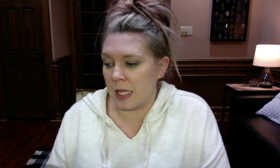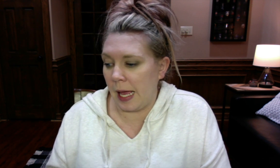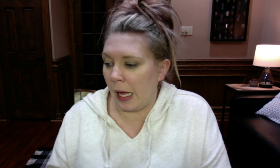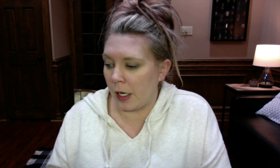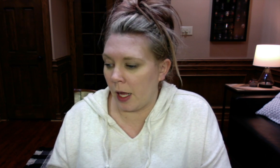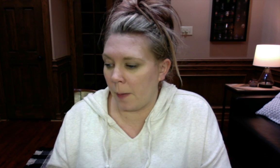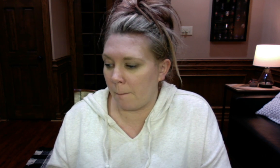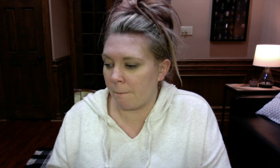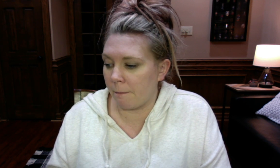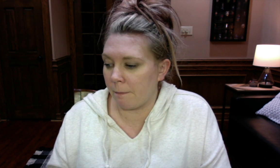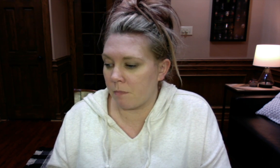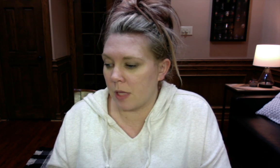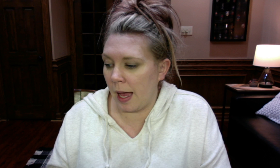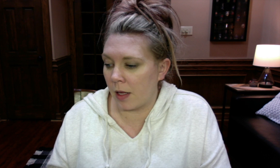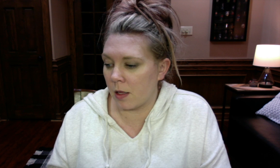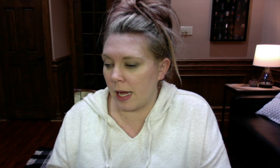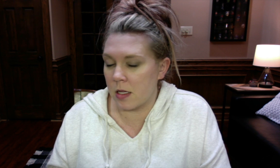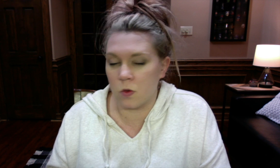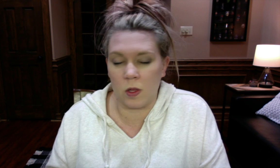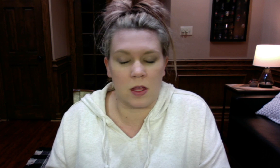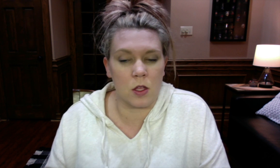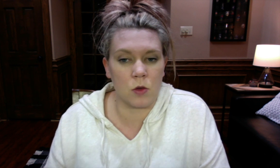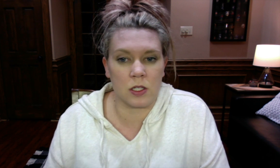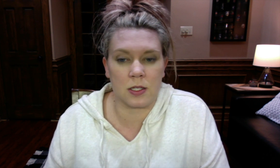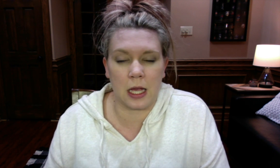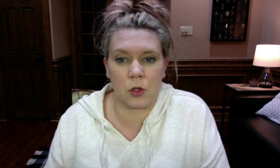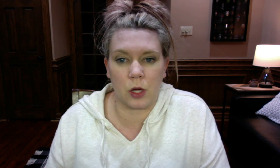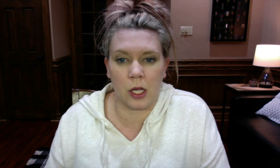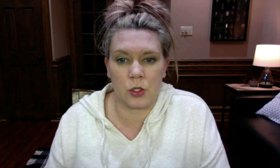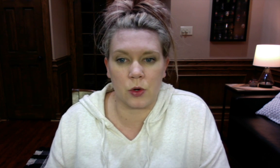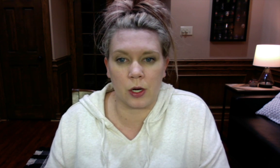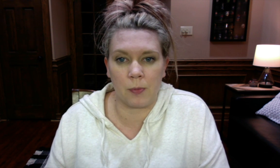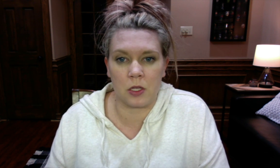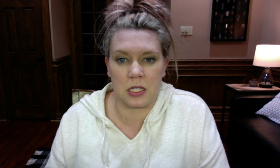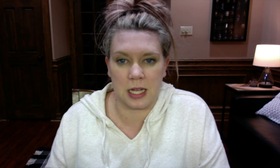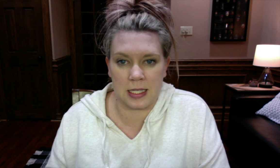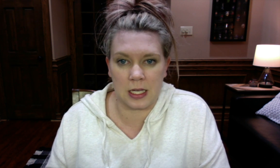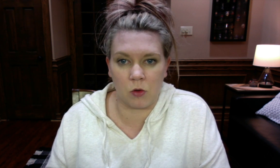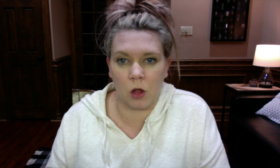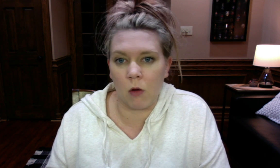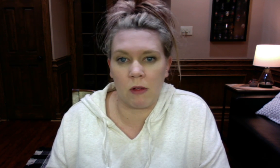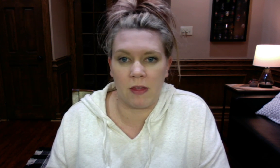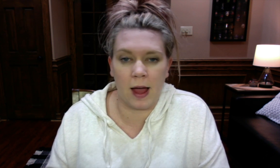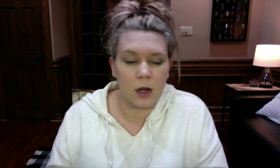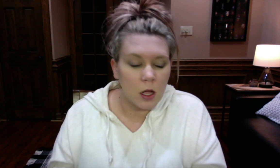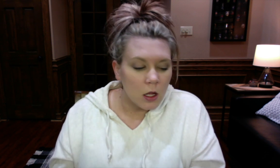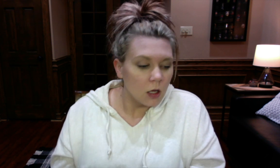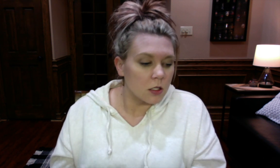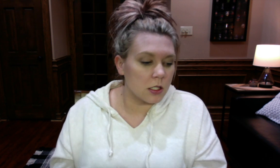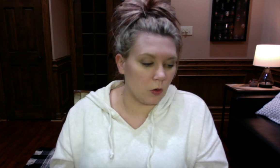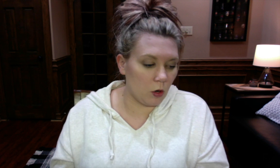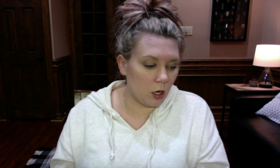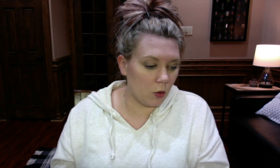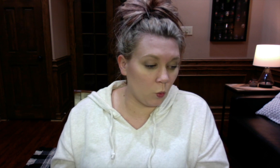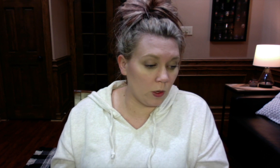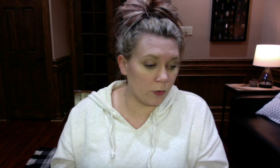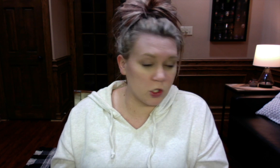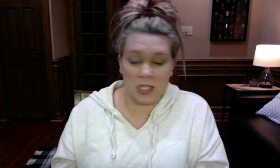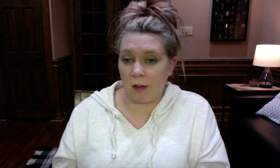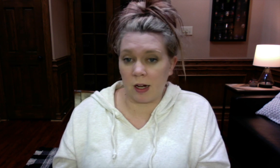and that is one thing that you'll get to take a look into, or a couple of signs that go along with that. So we will just dive right in